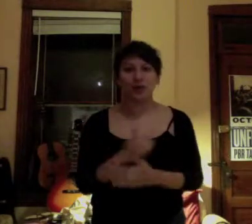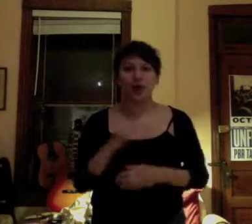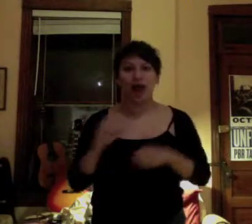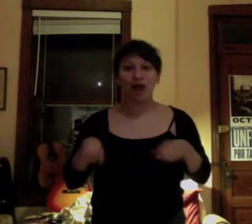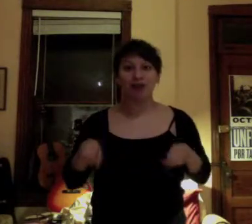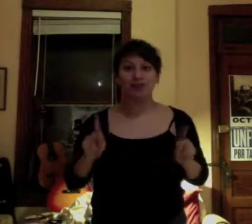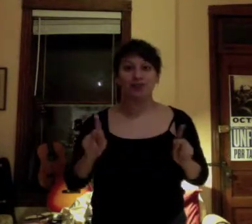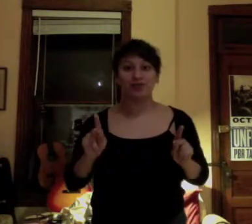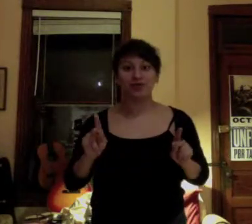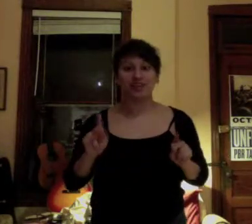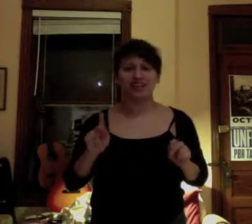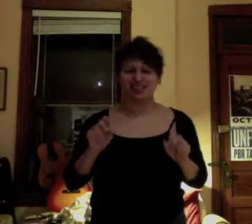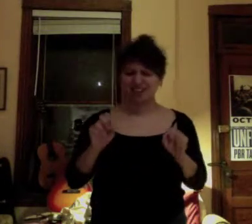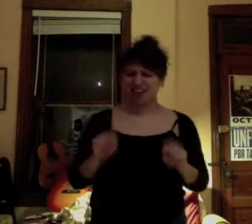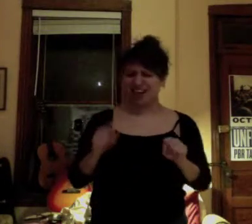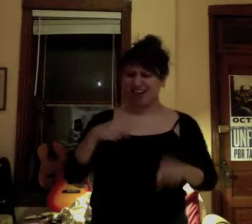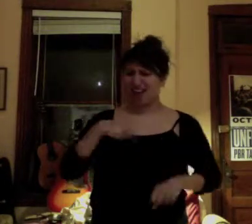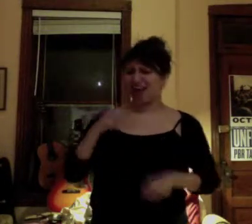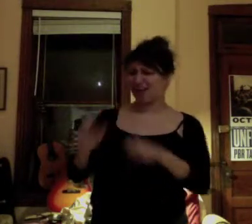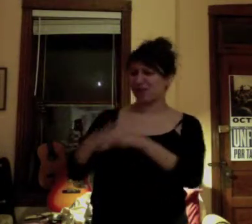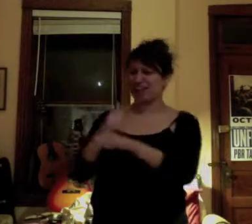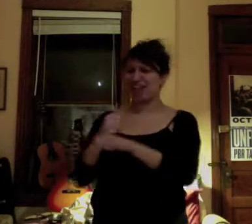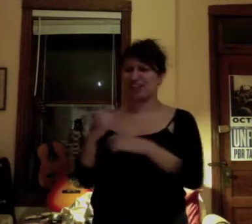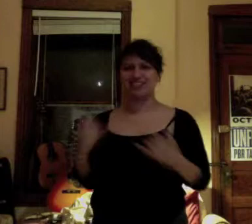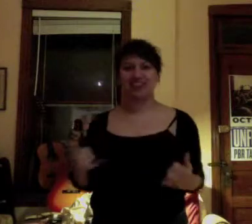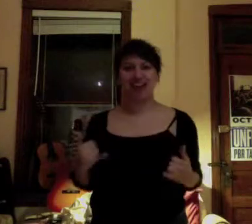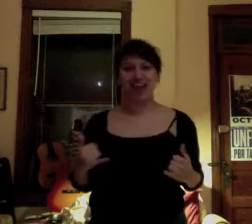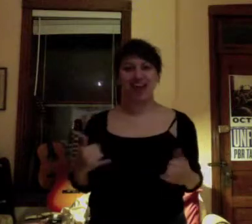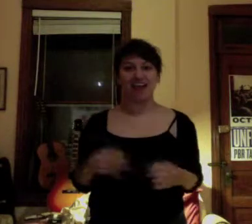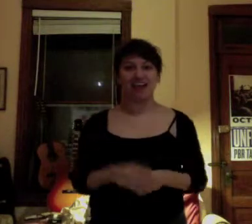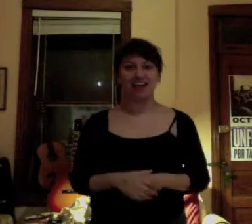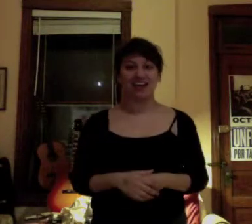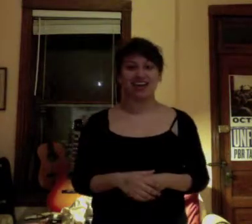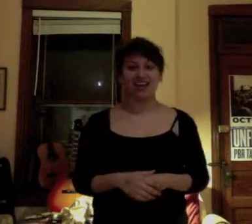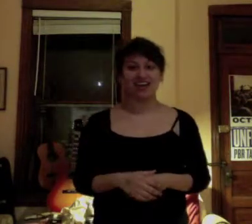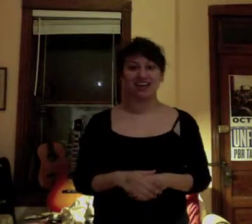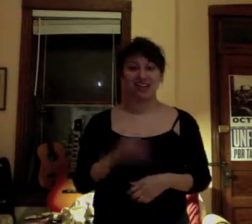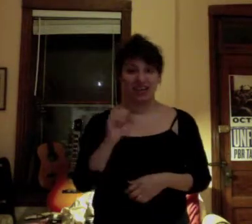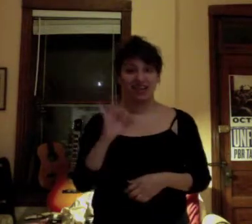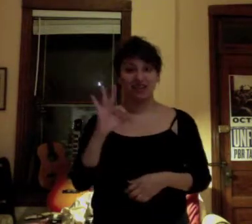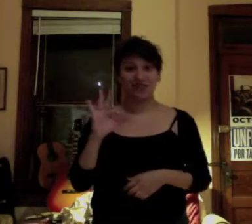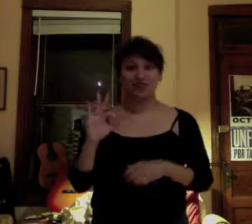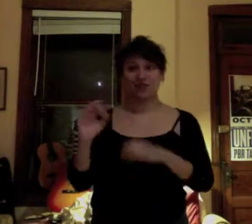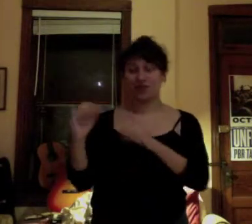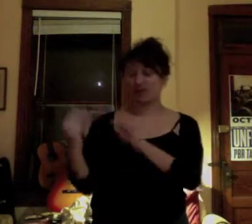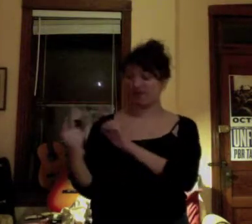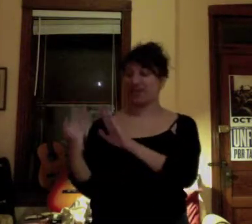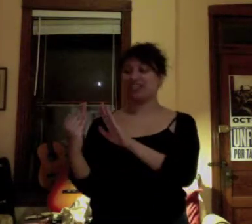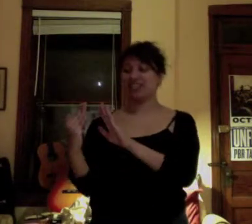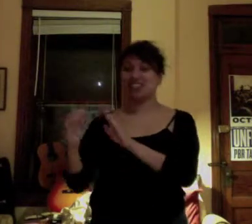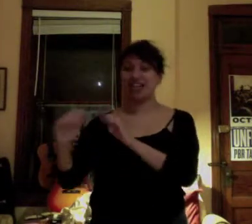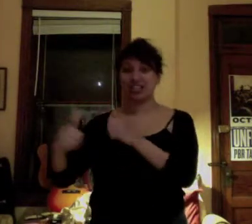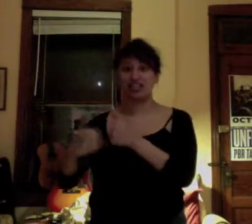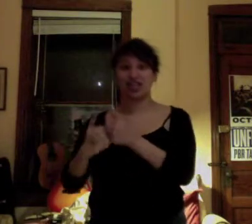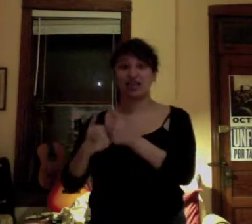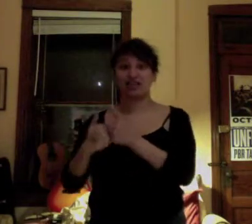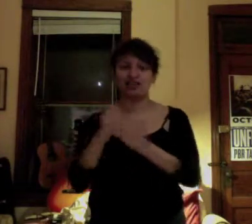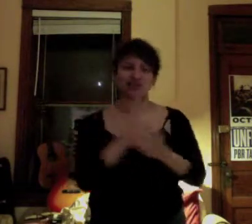I create today? When facing a new challenge, or what some people call a problem, what kind of questions